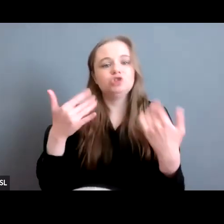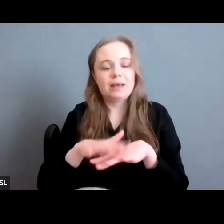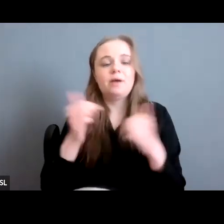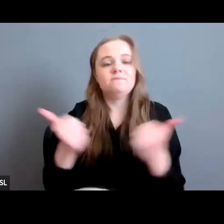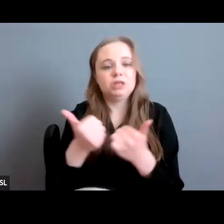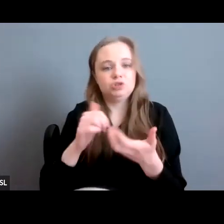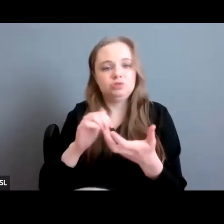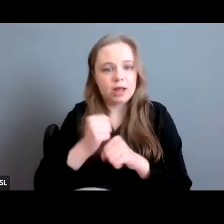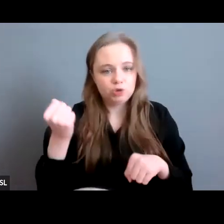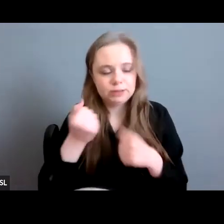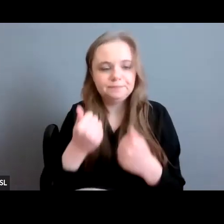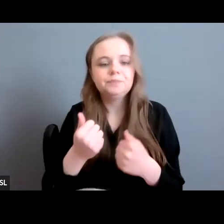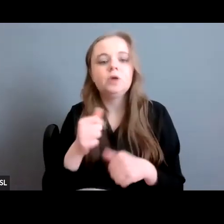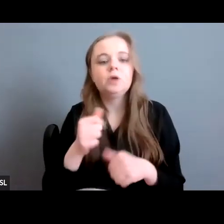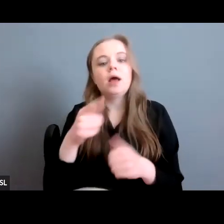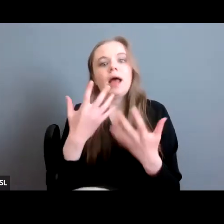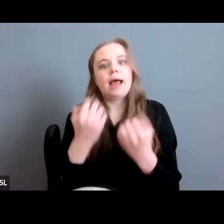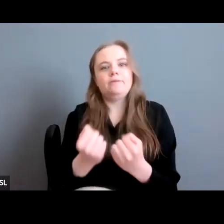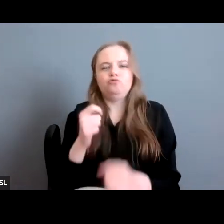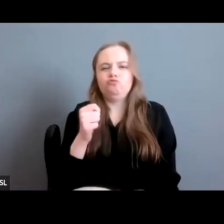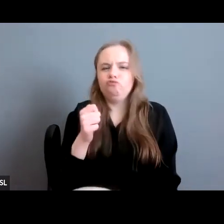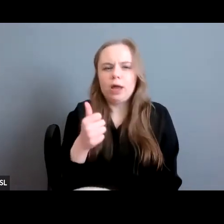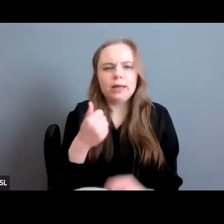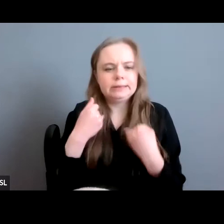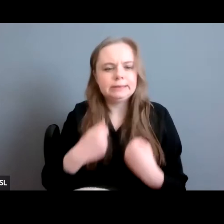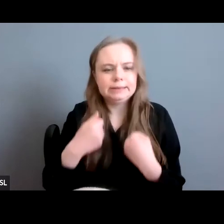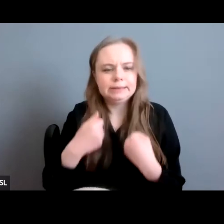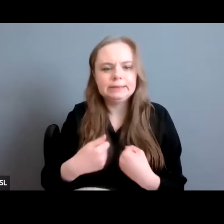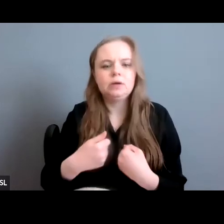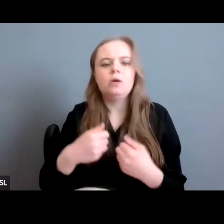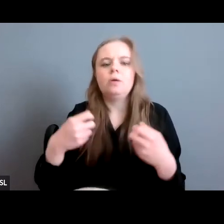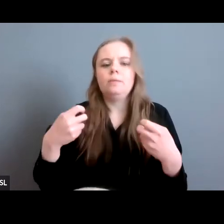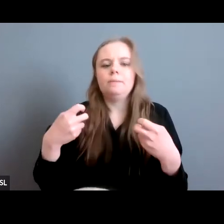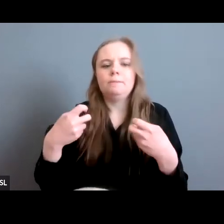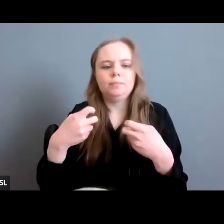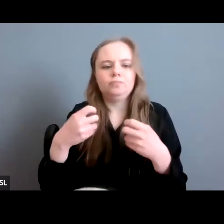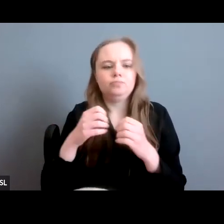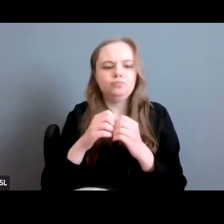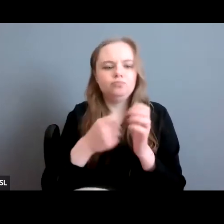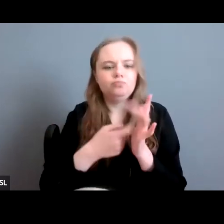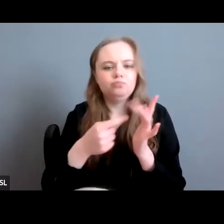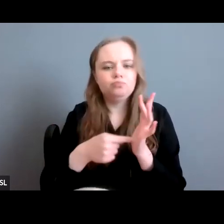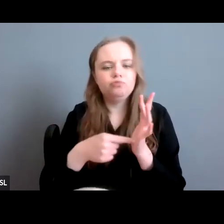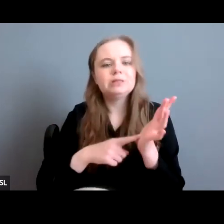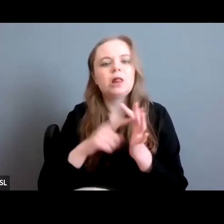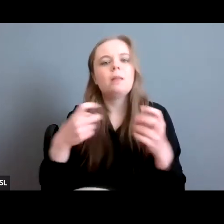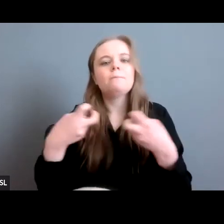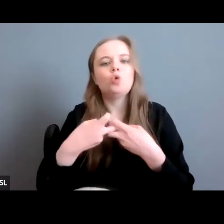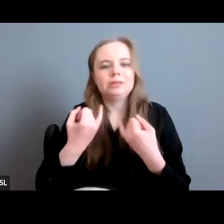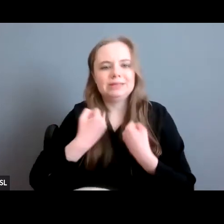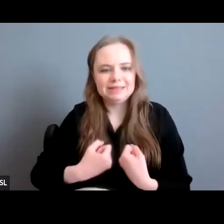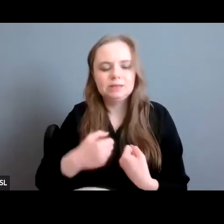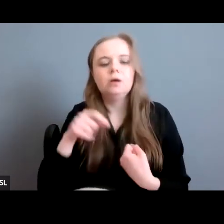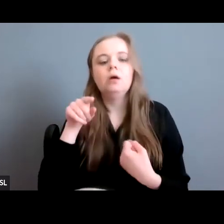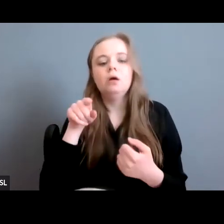rare disease known as Osteogenesis Imperfecta, or burr bone disease. It's a rare congenital disease that has meant that I've had in excess